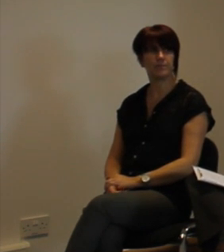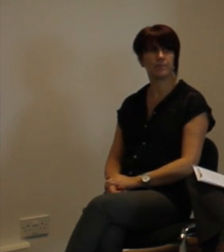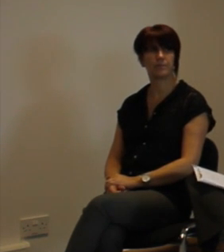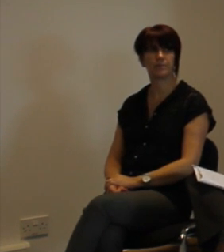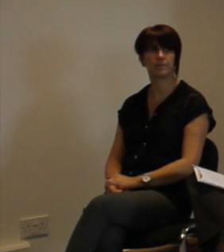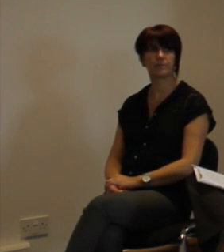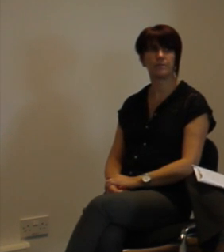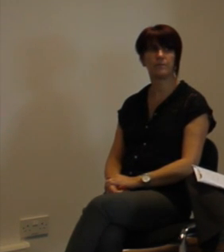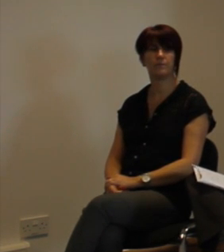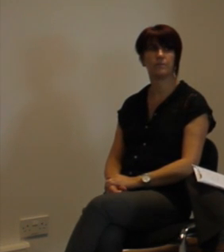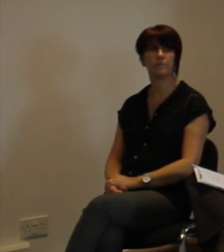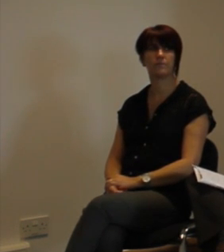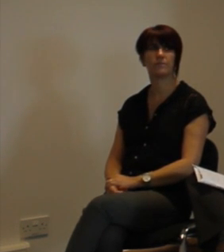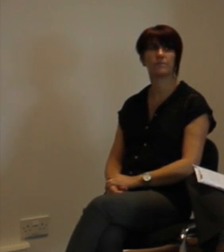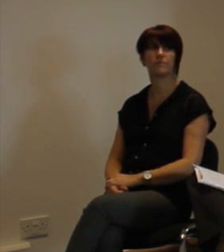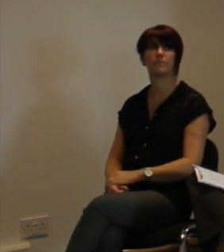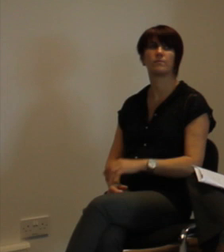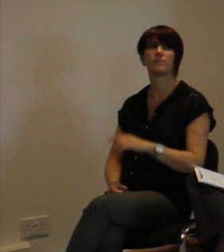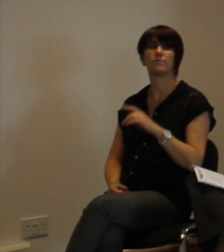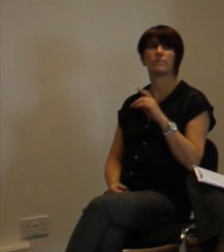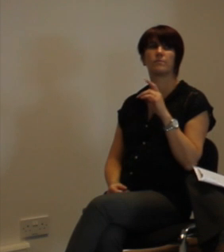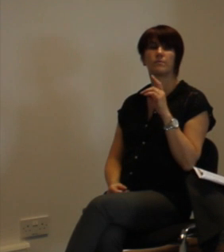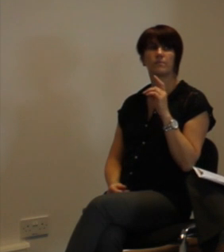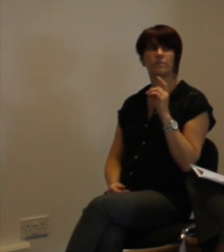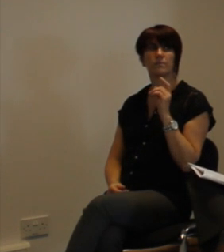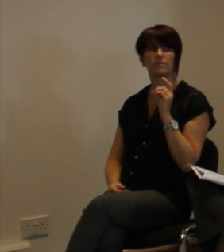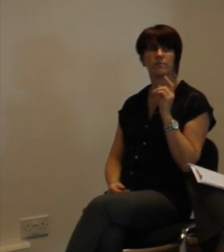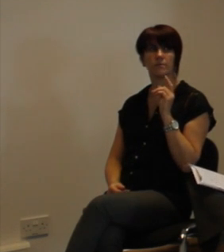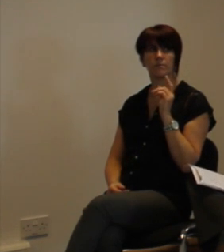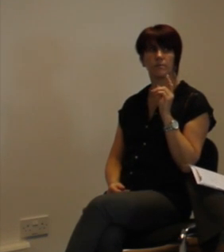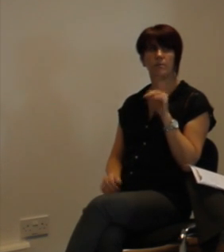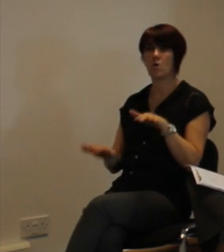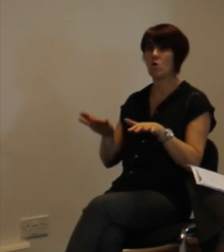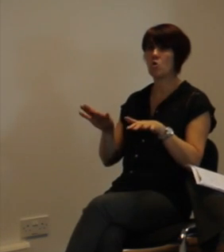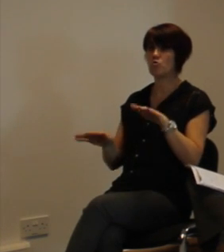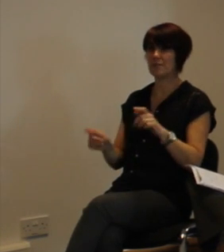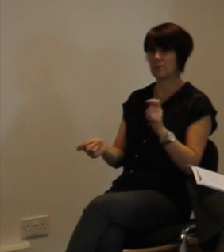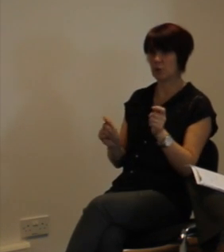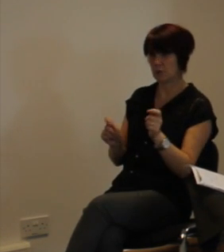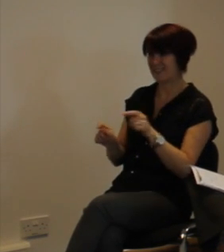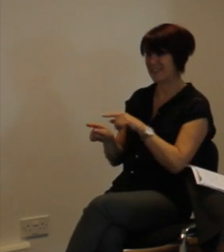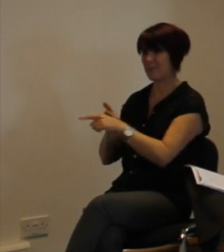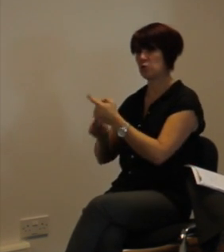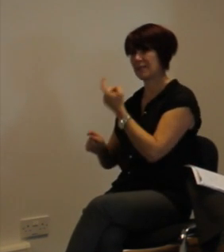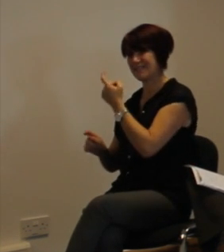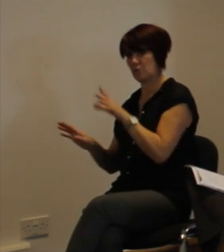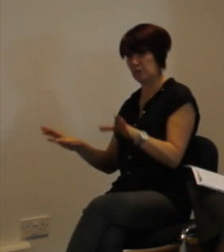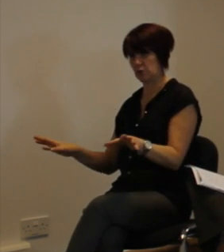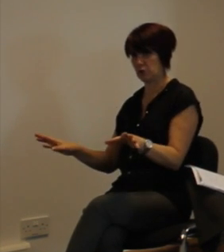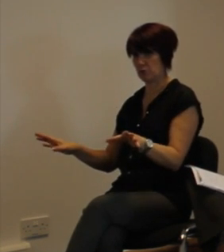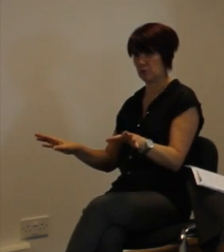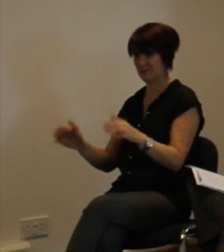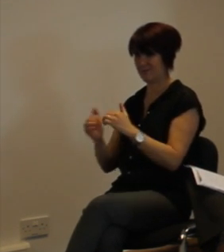want to draw attention as well to the distinction of reasonable adjustments against special considerations. Reasonable adjustments